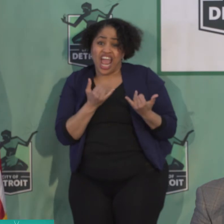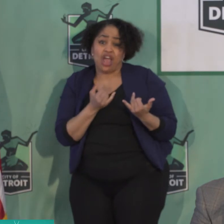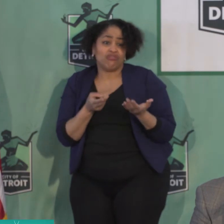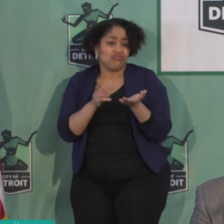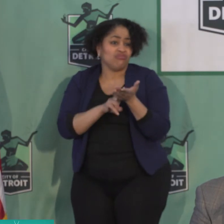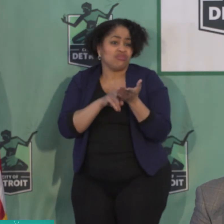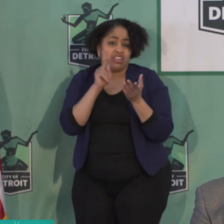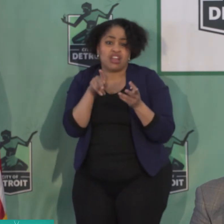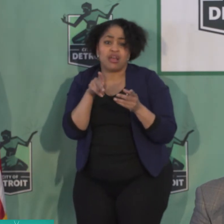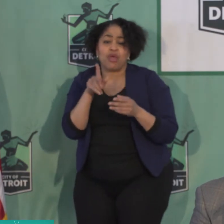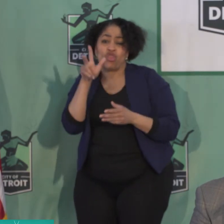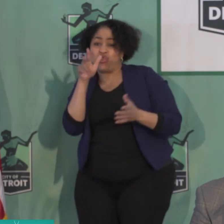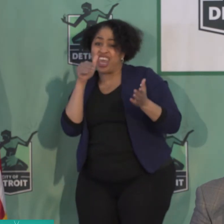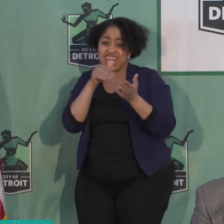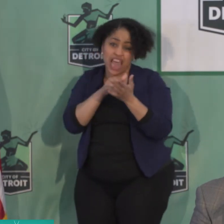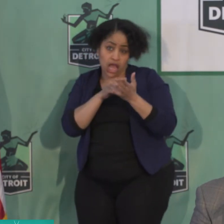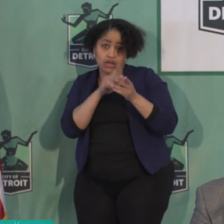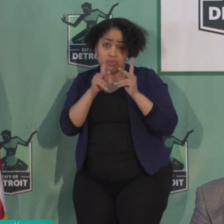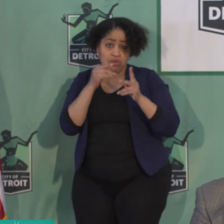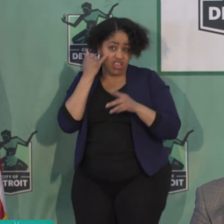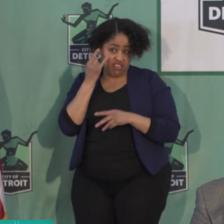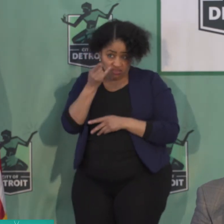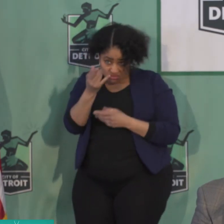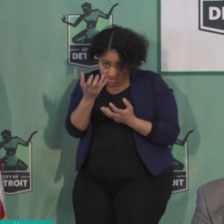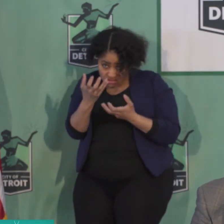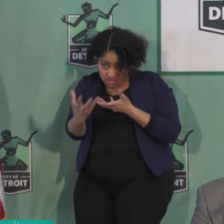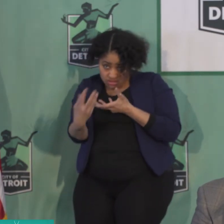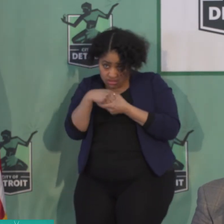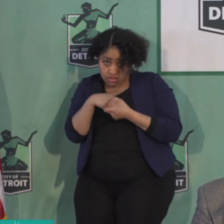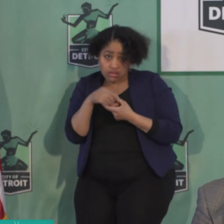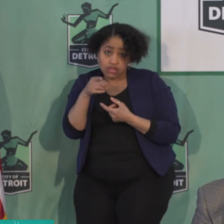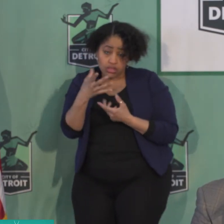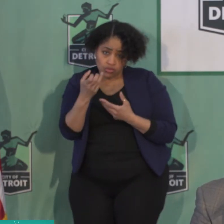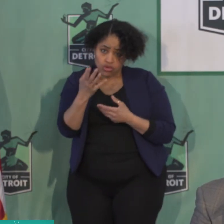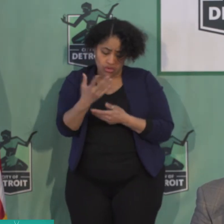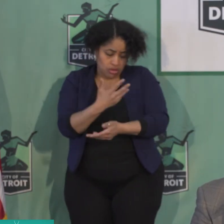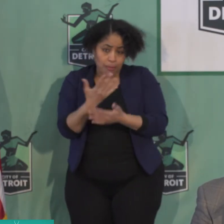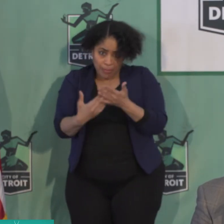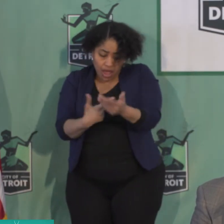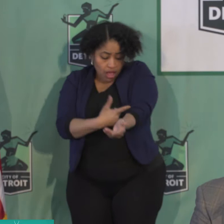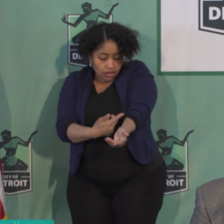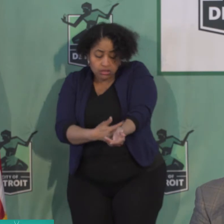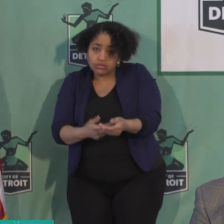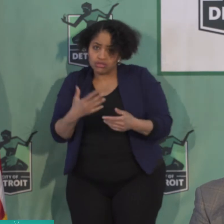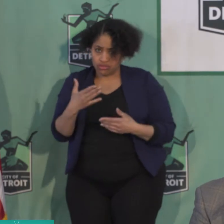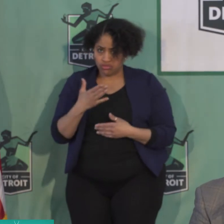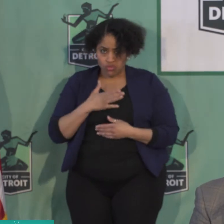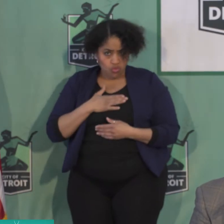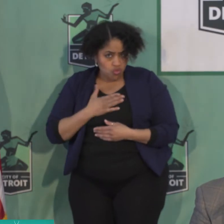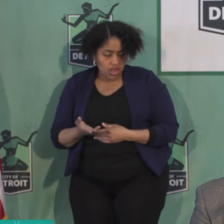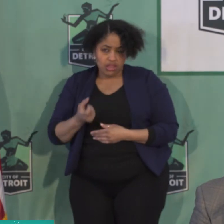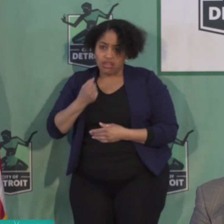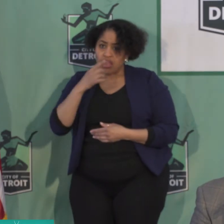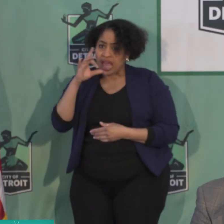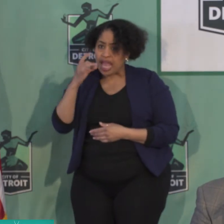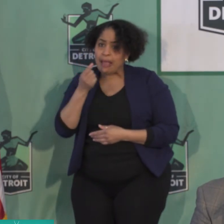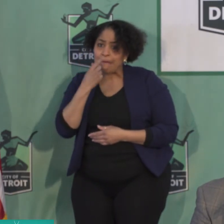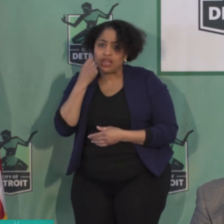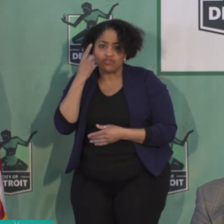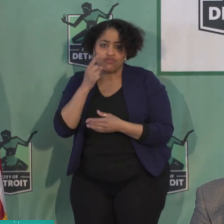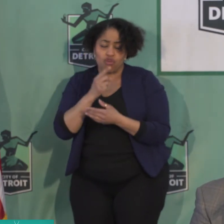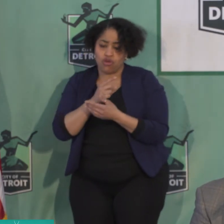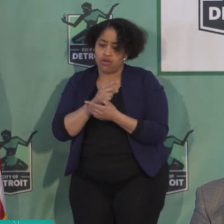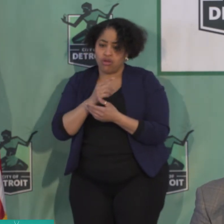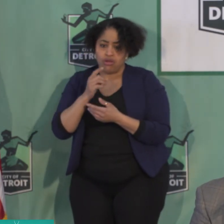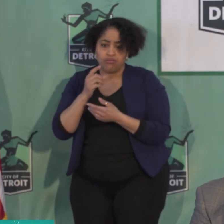enrolling 3,000 people. If you want to be a part of this, you're willing to have your blood taken, you're willing to take 8 pills a week for the next